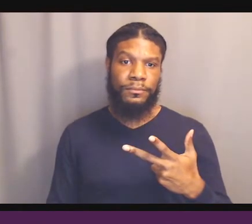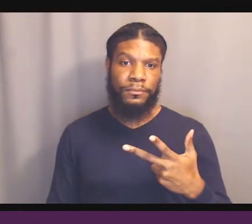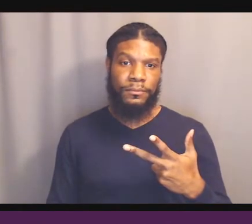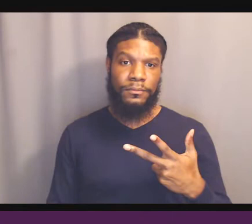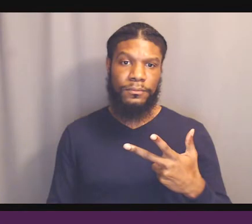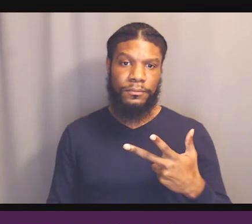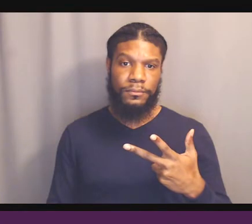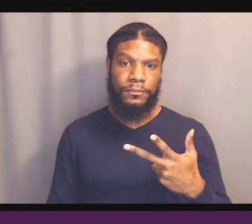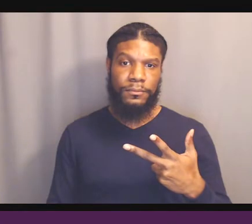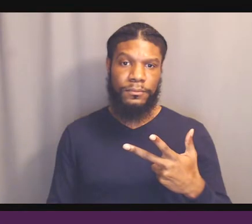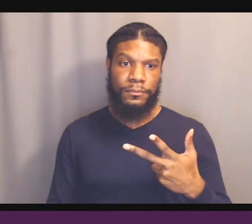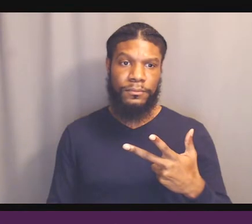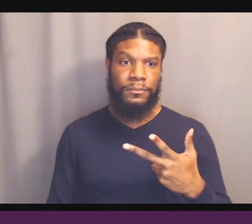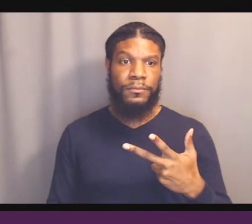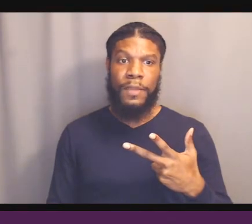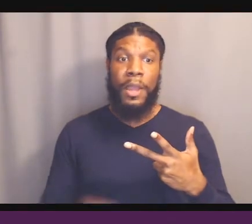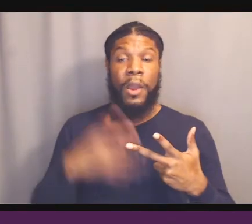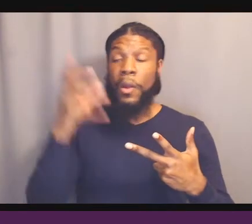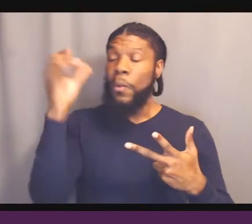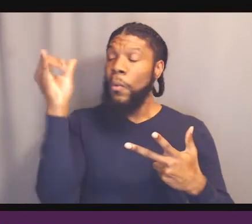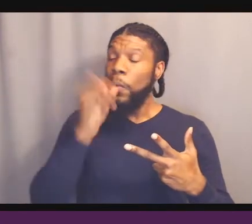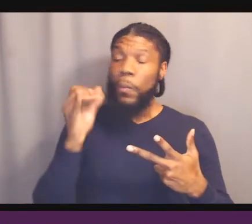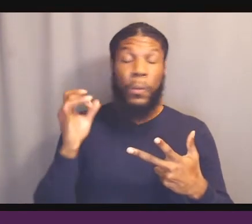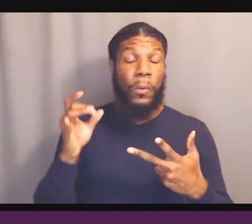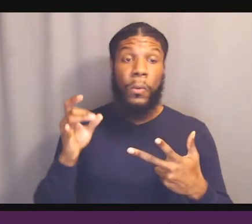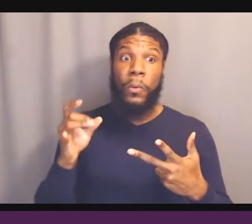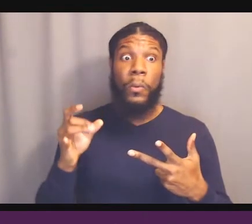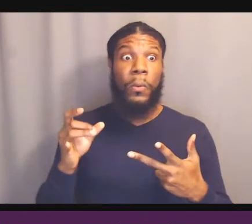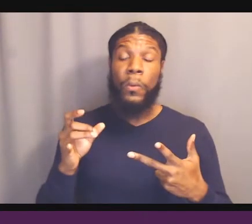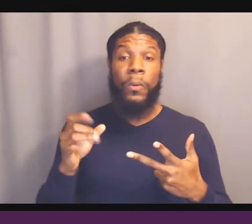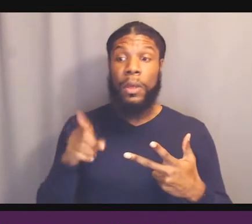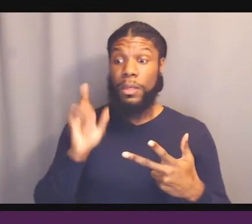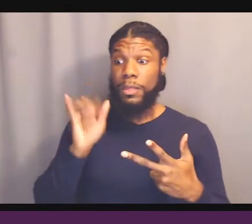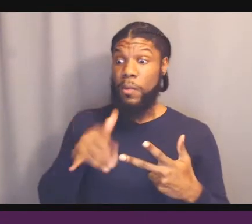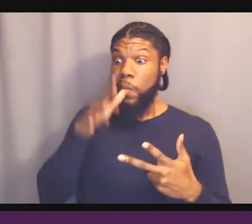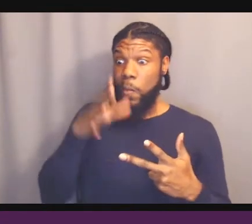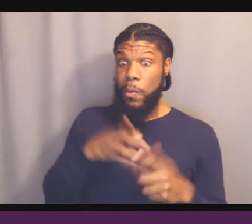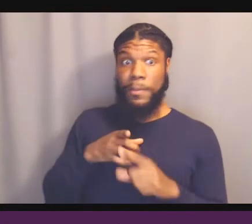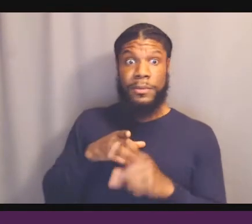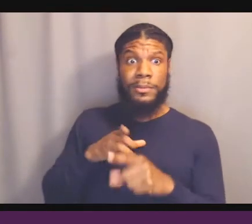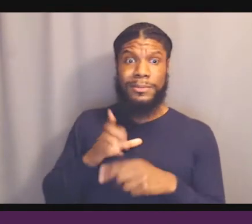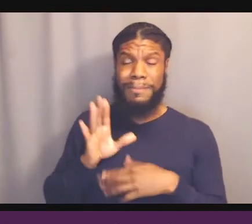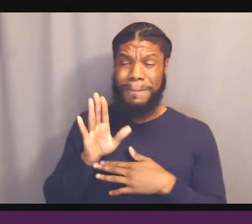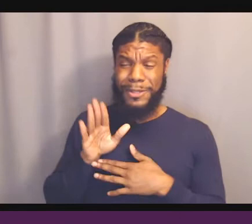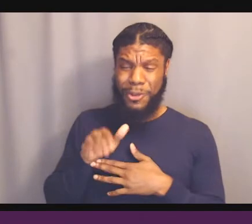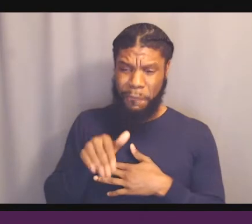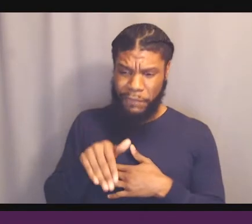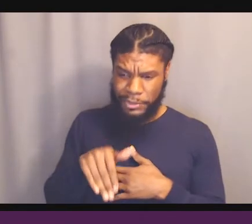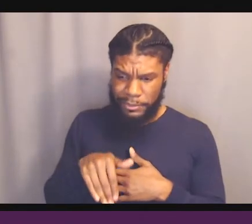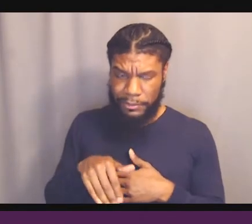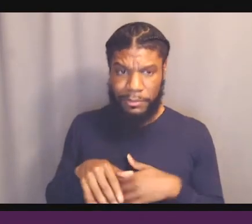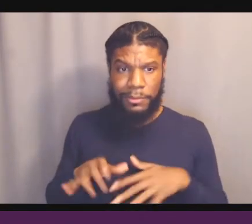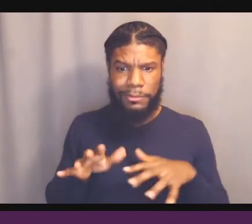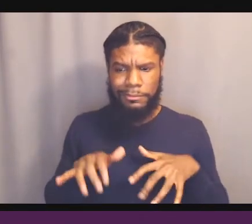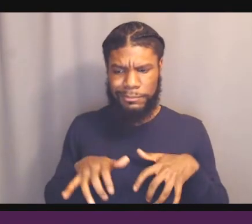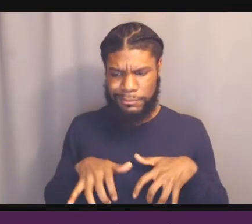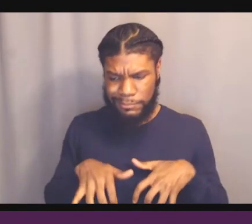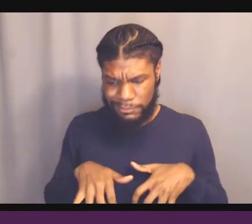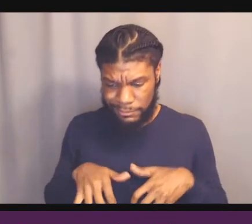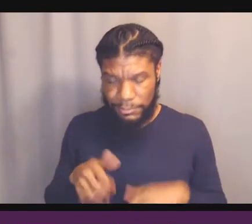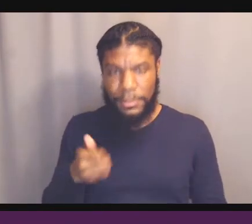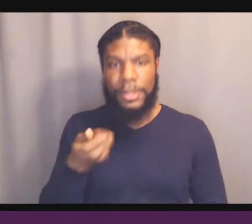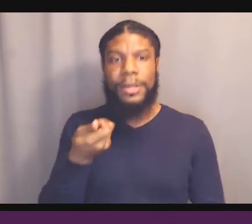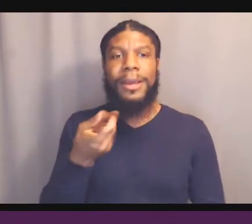your victory. This woman has been bent over for 18